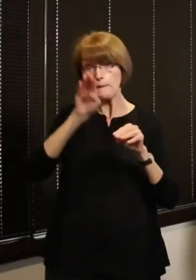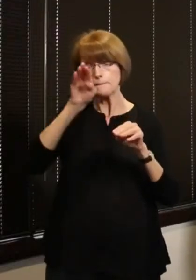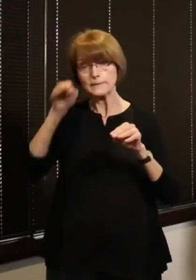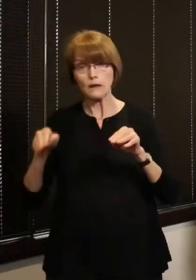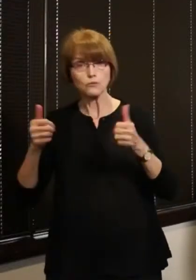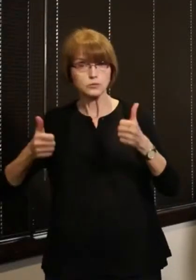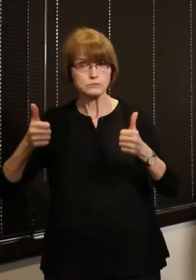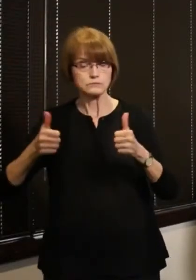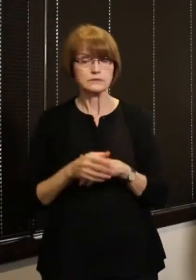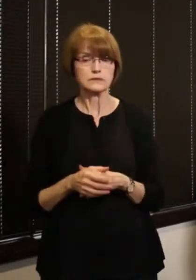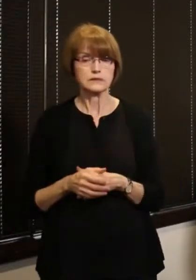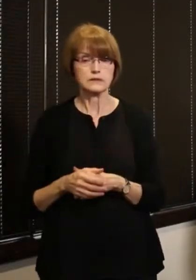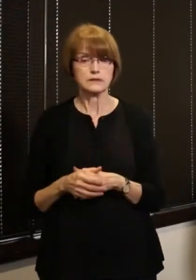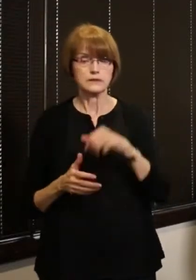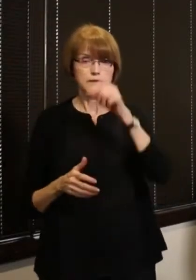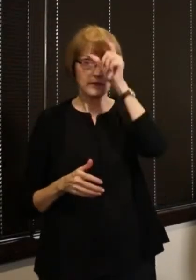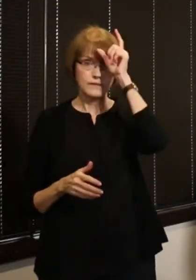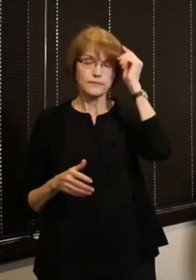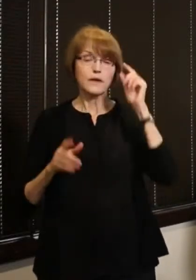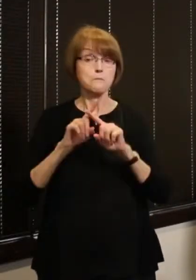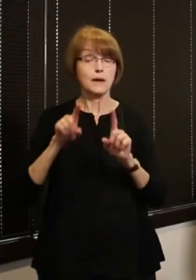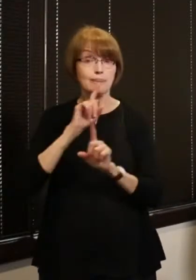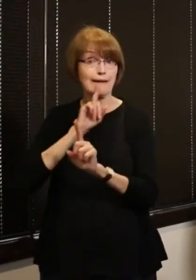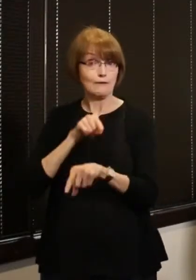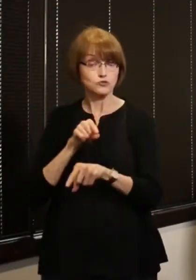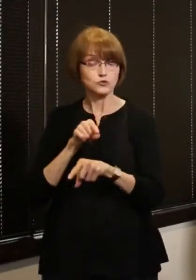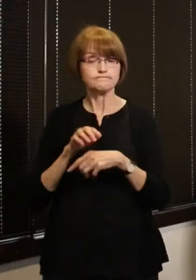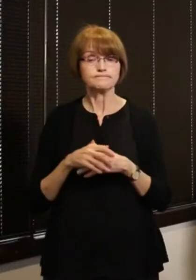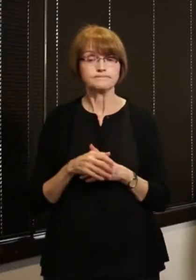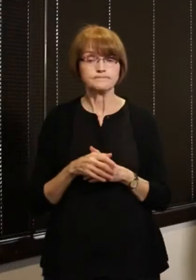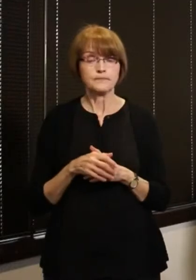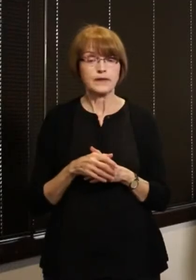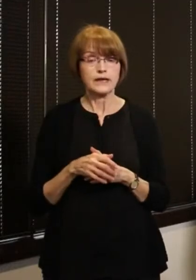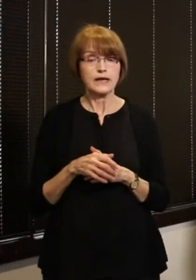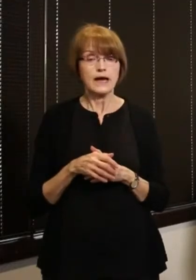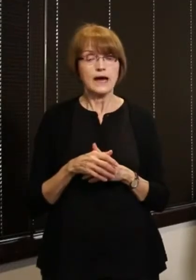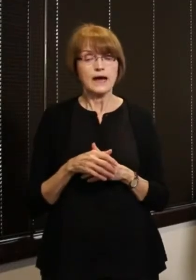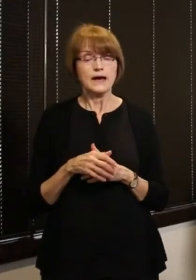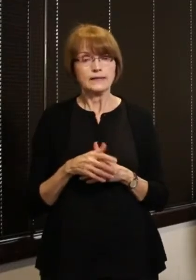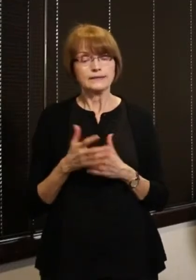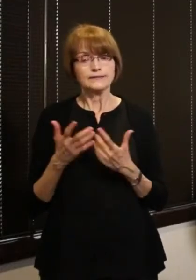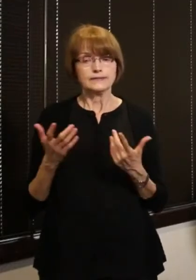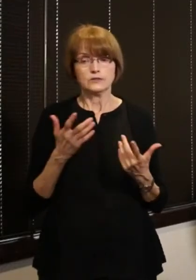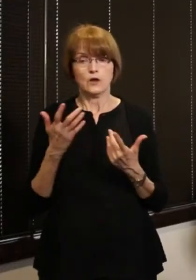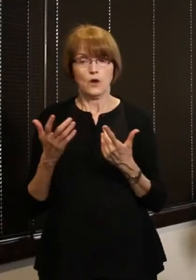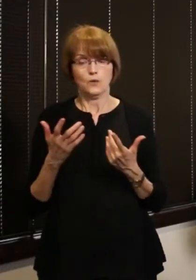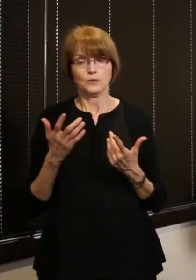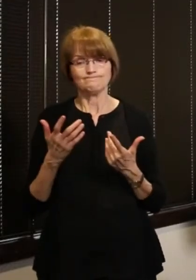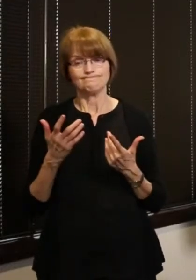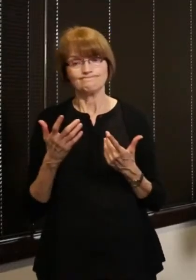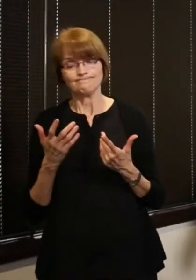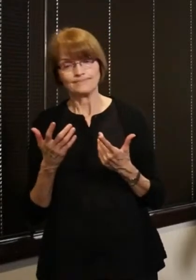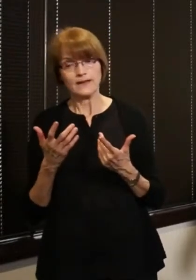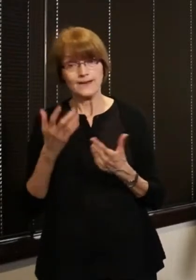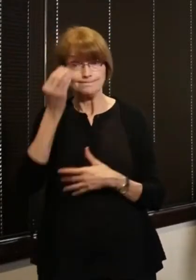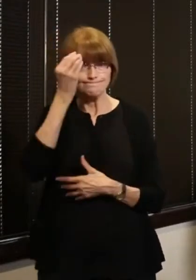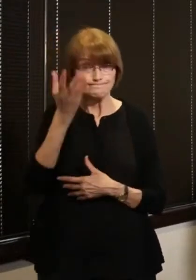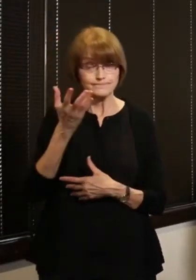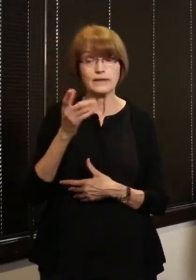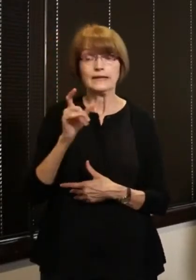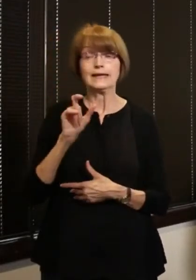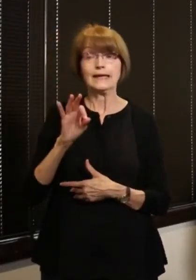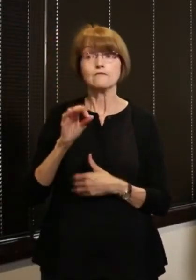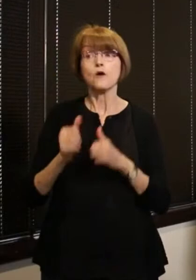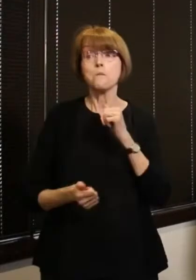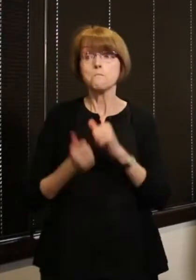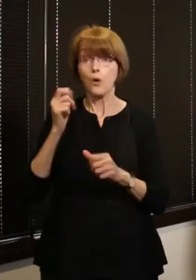But to the questioner's point, I think it still remains to be said that if we can get the